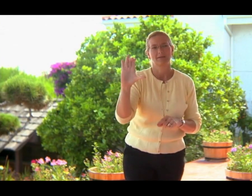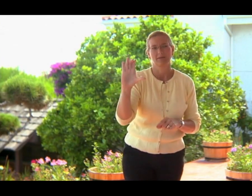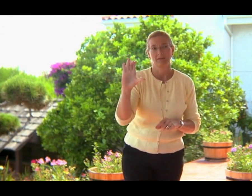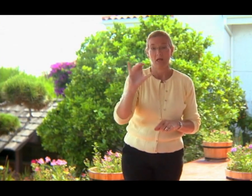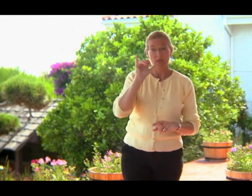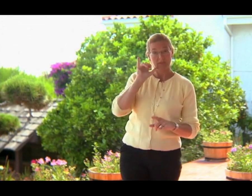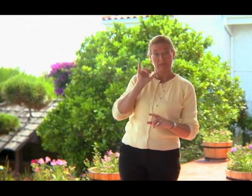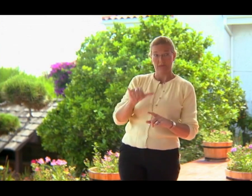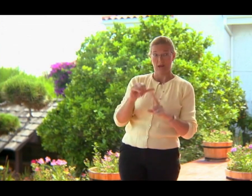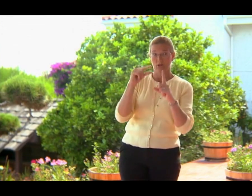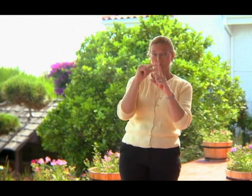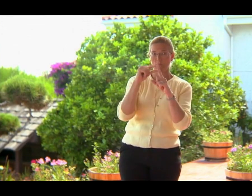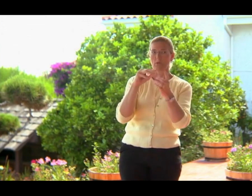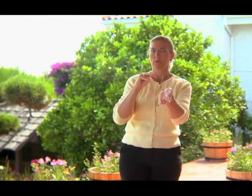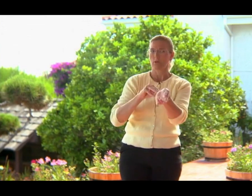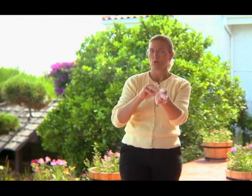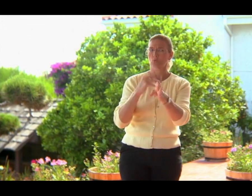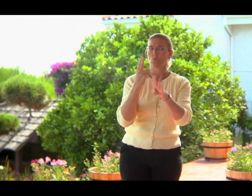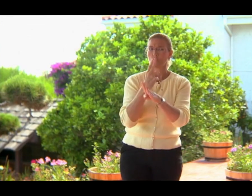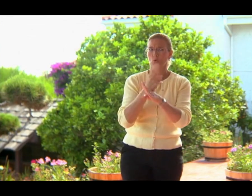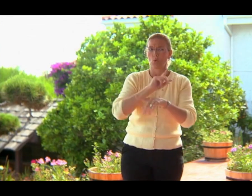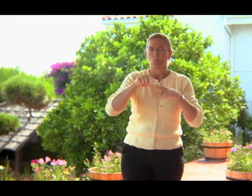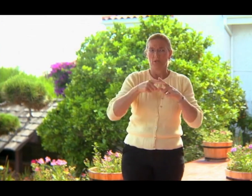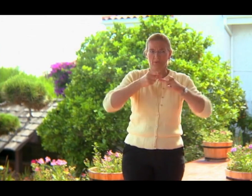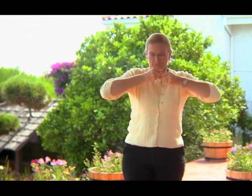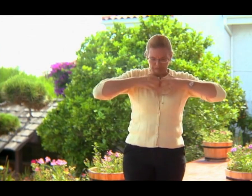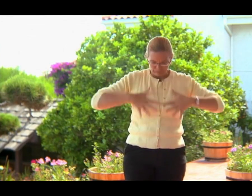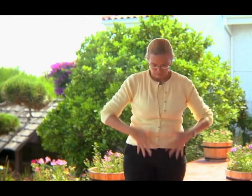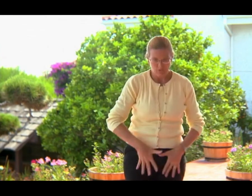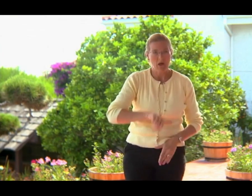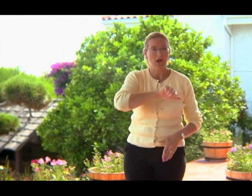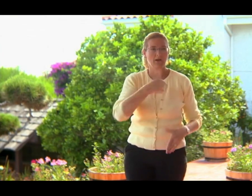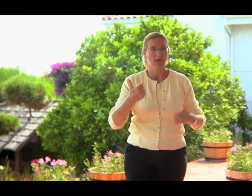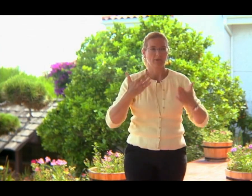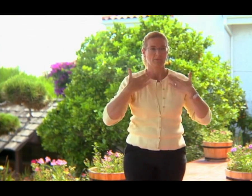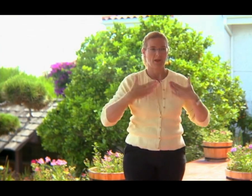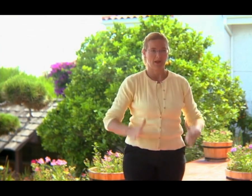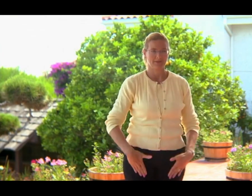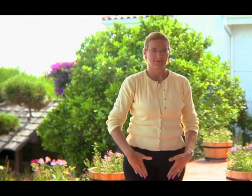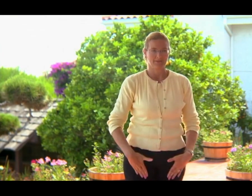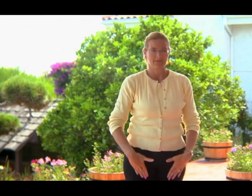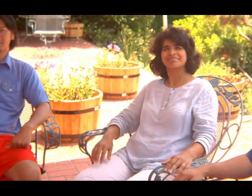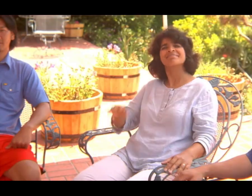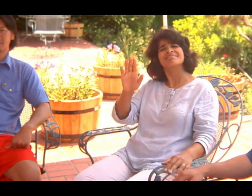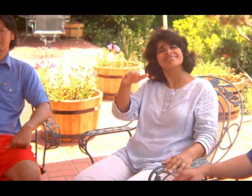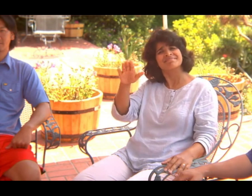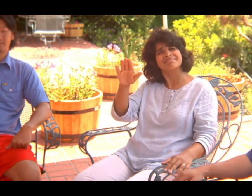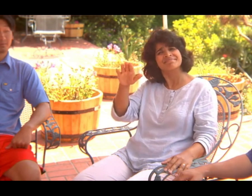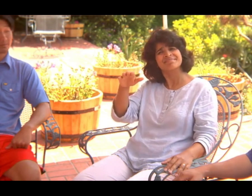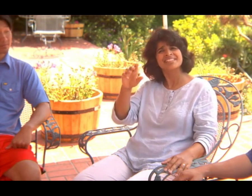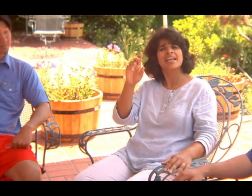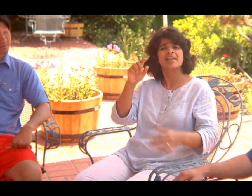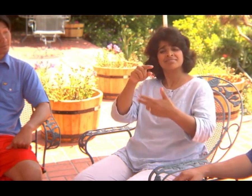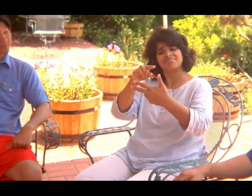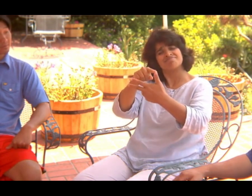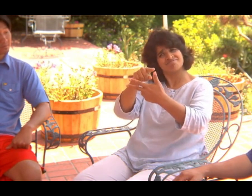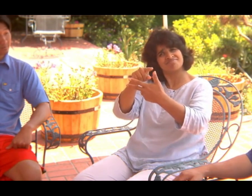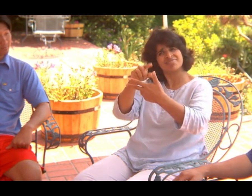Remember metastatic? That's the term doctors use when the cancer spreads to other parts of your body. So how is basal cell skin